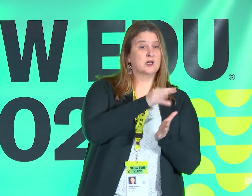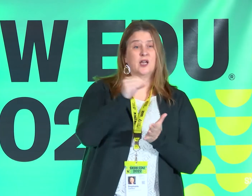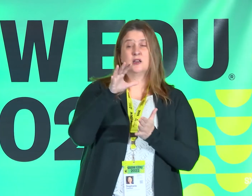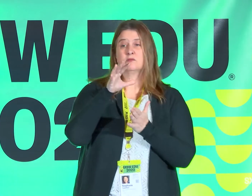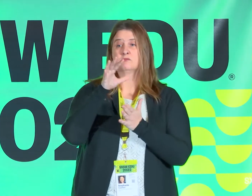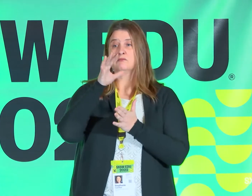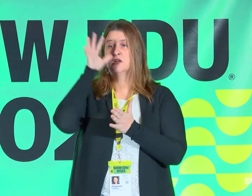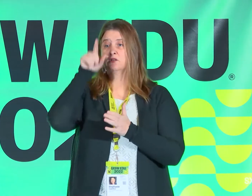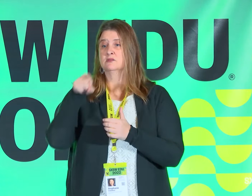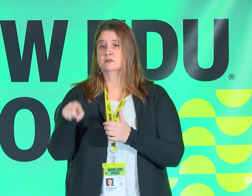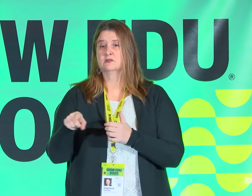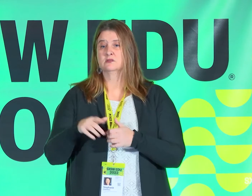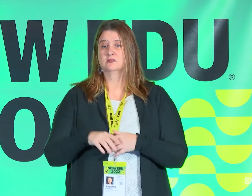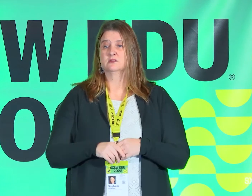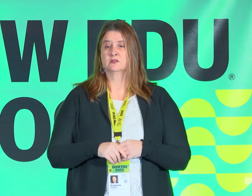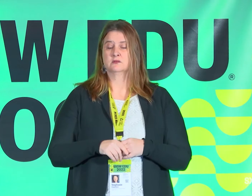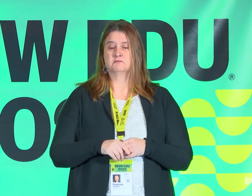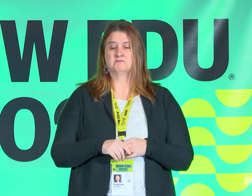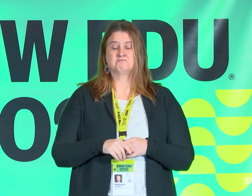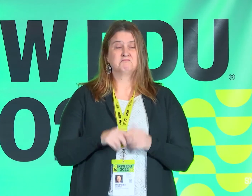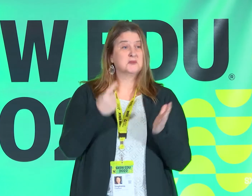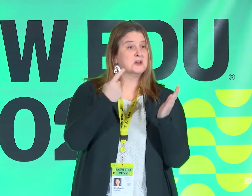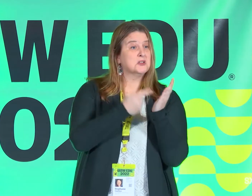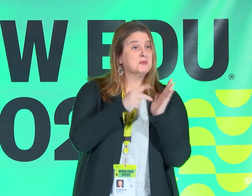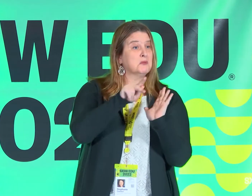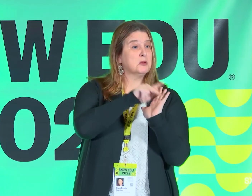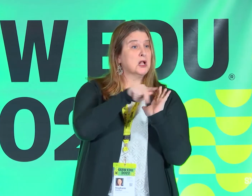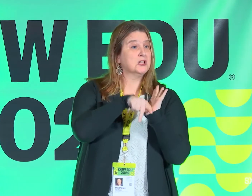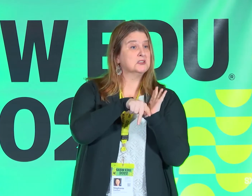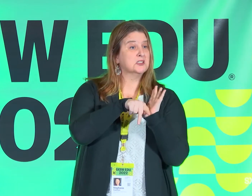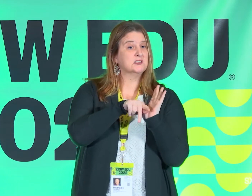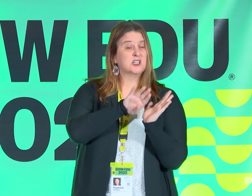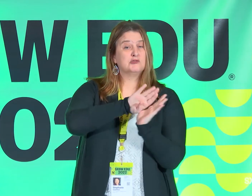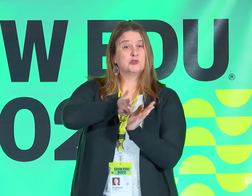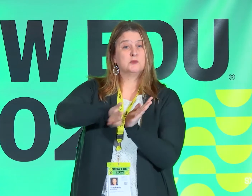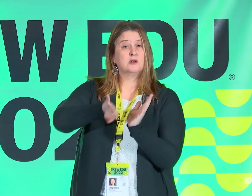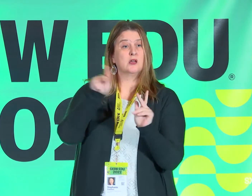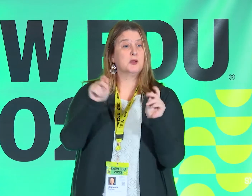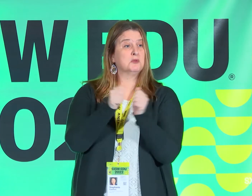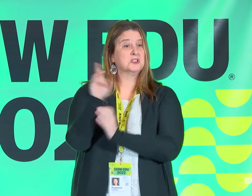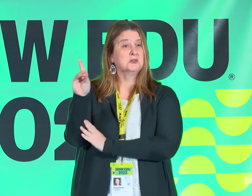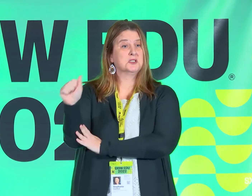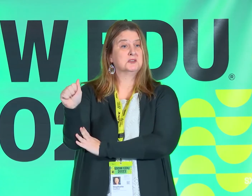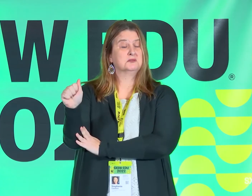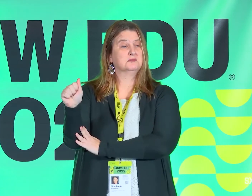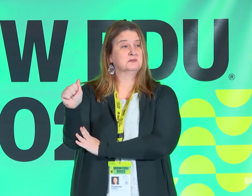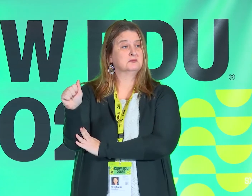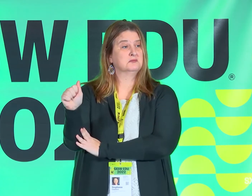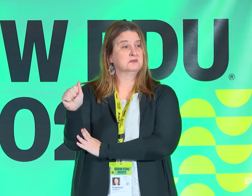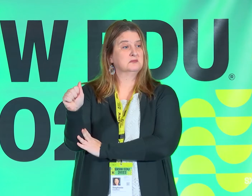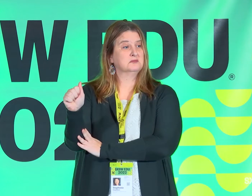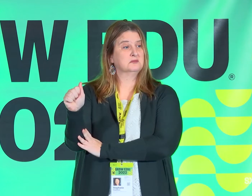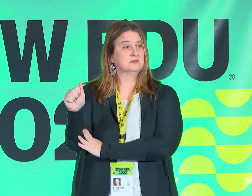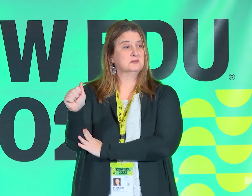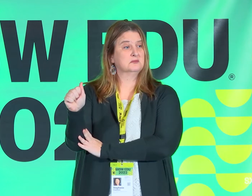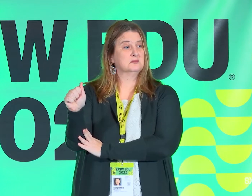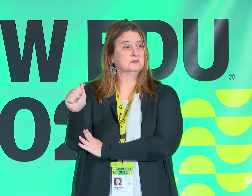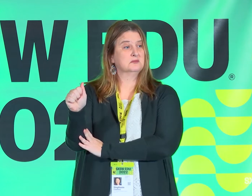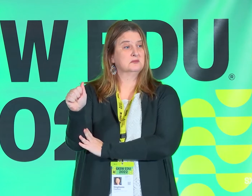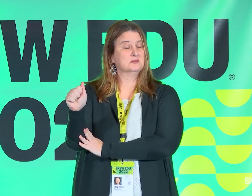access, both for the students and the parents of the students. Sometimes there are policies that discriminate against people with